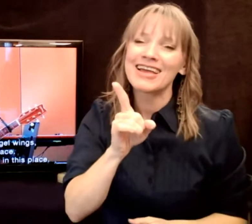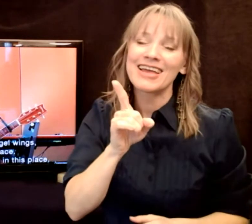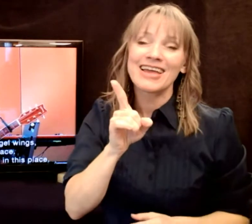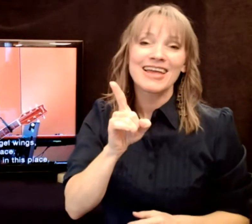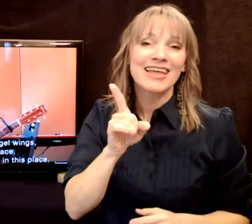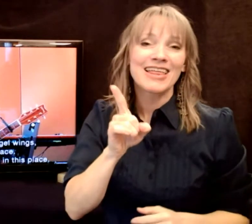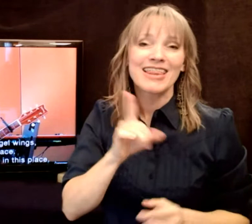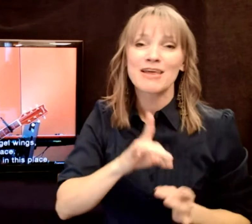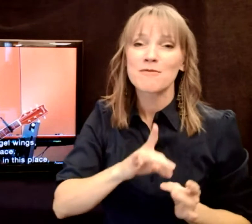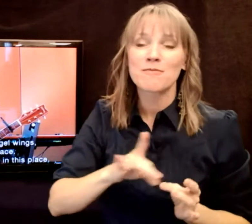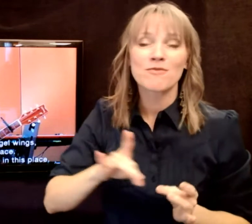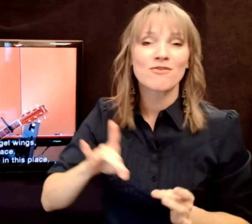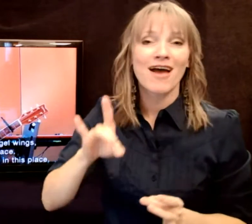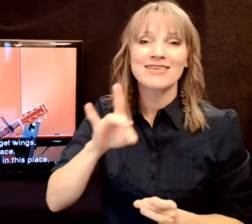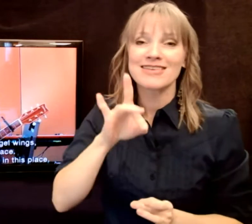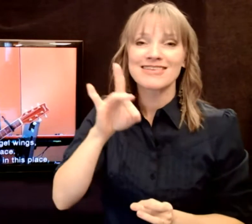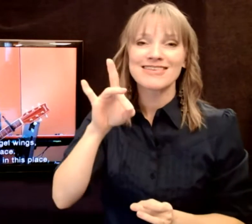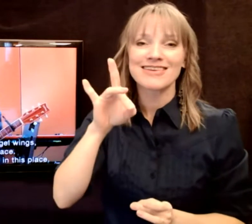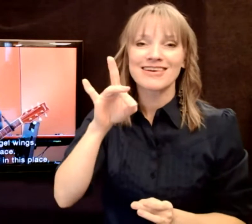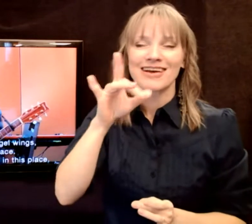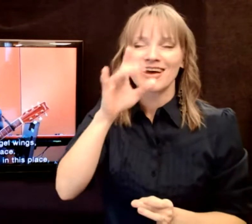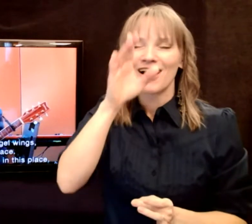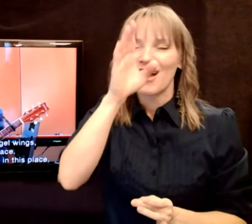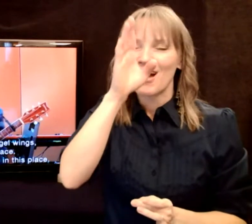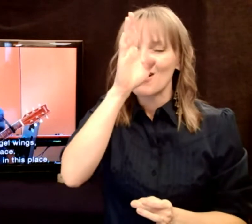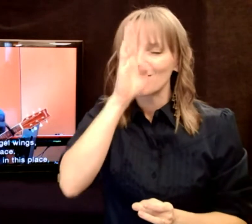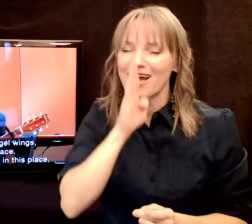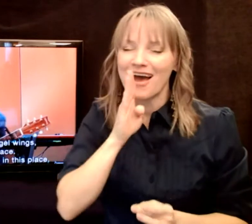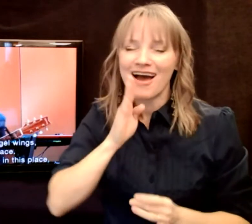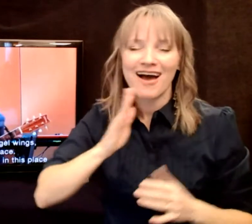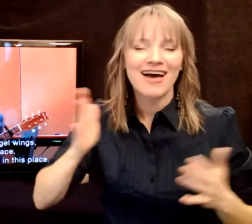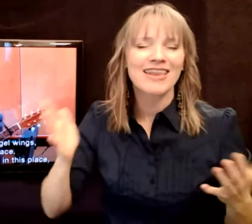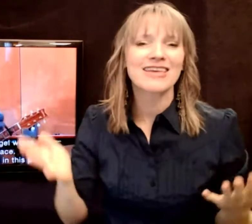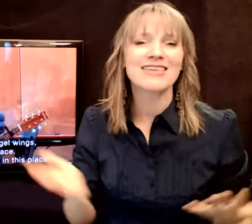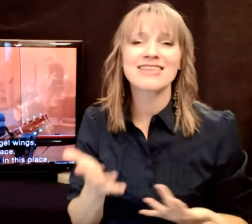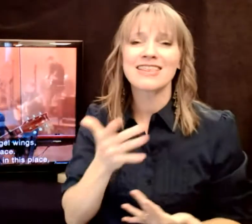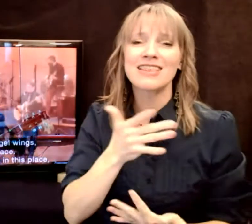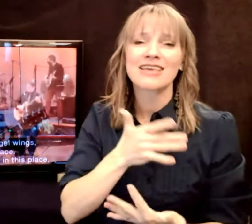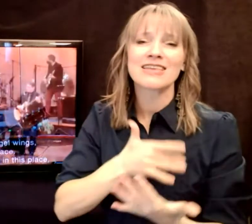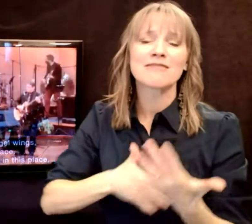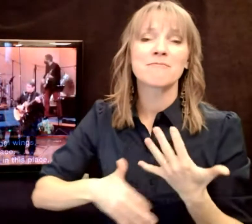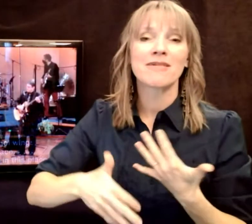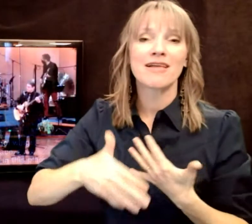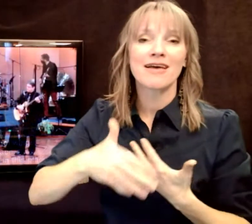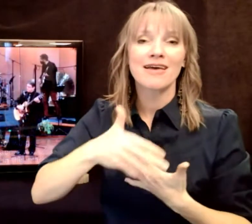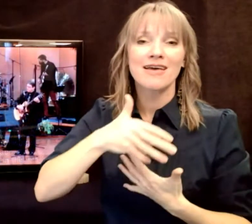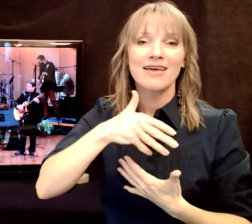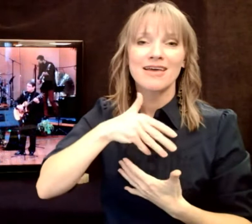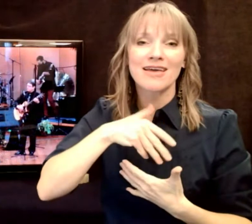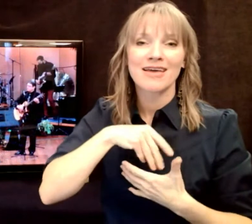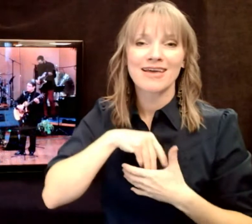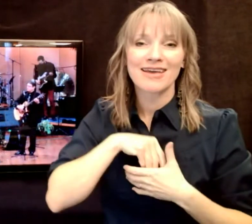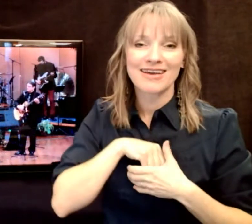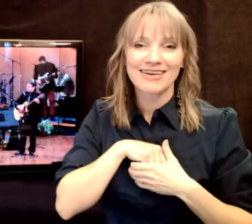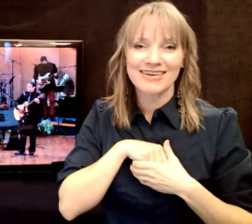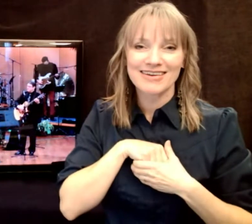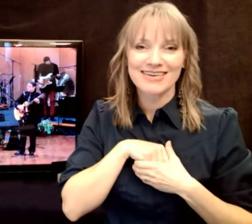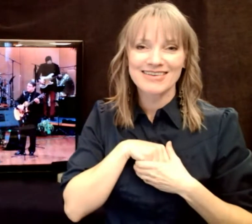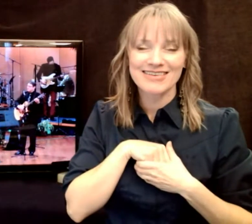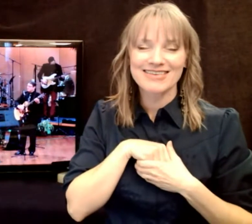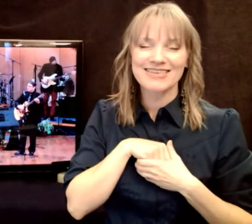Surely the presence of God is in this place.